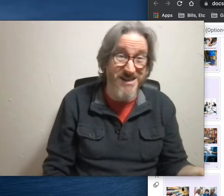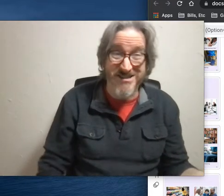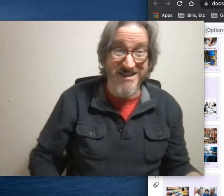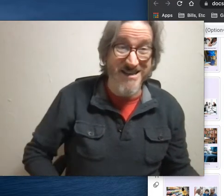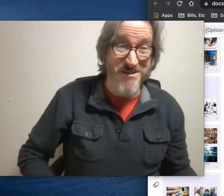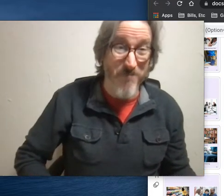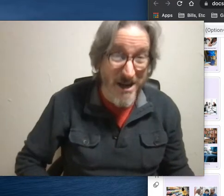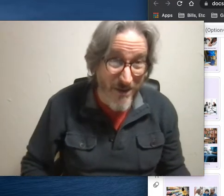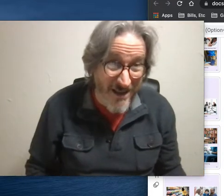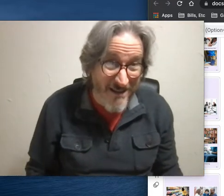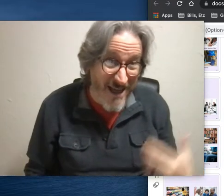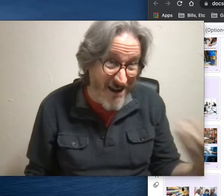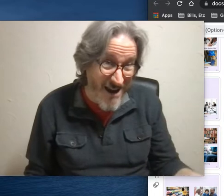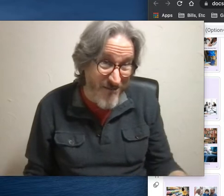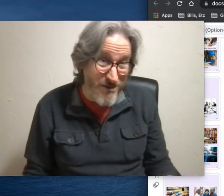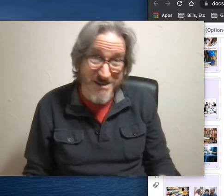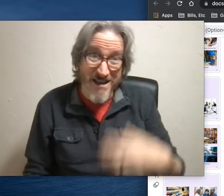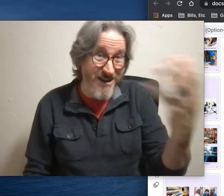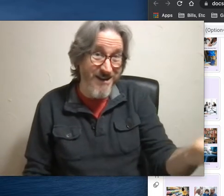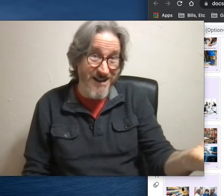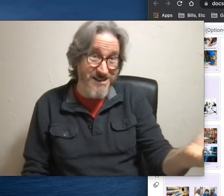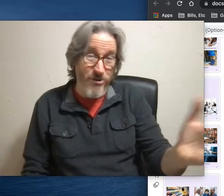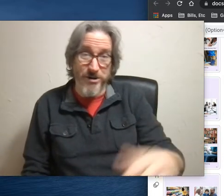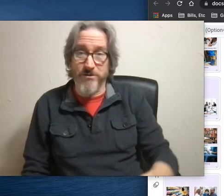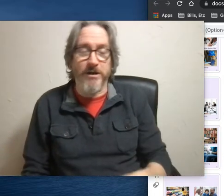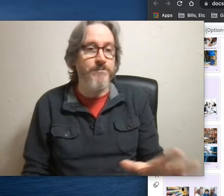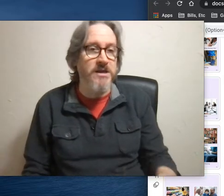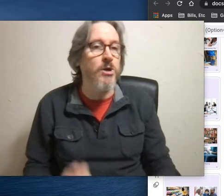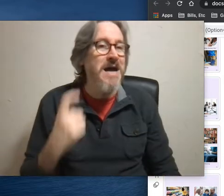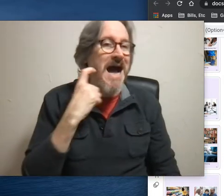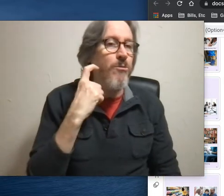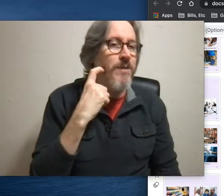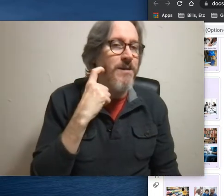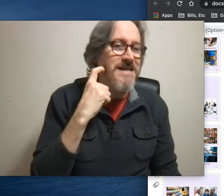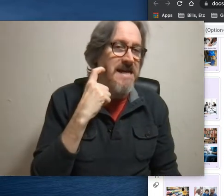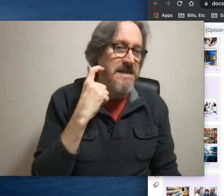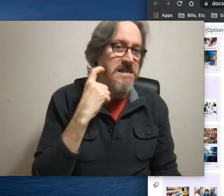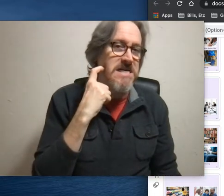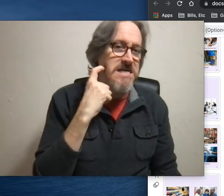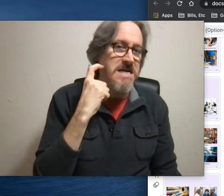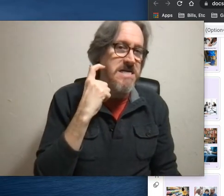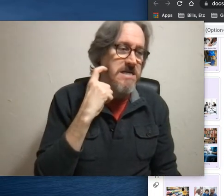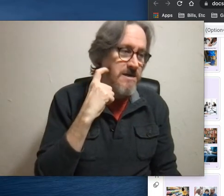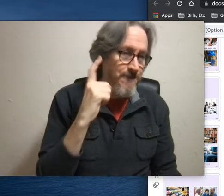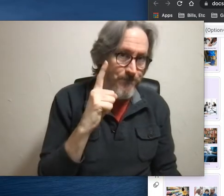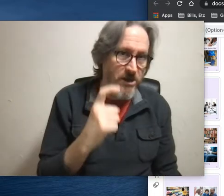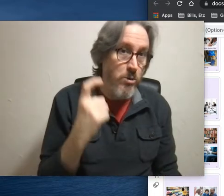Just because your dentist might be that kind of personality, that's a whole nother thing. So I will recommend